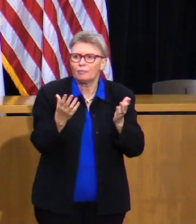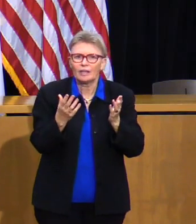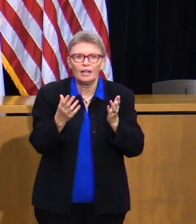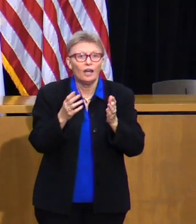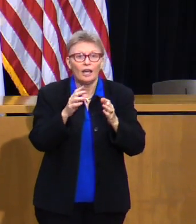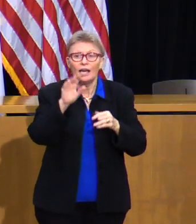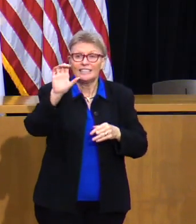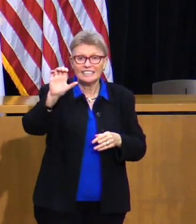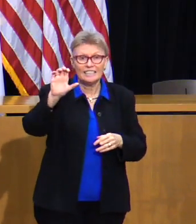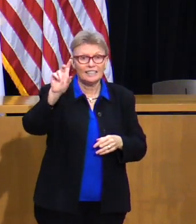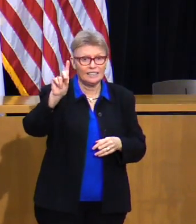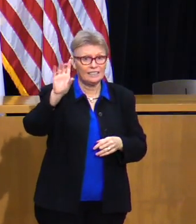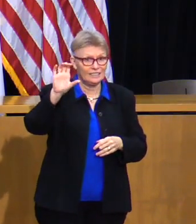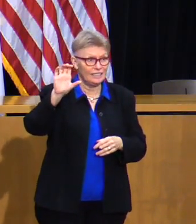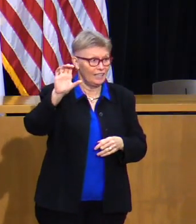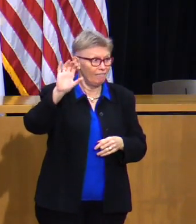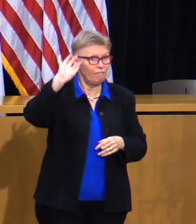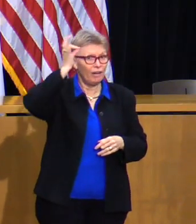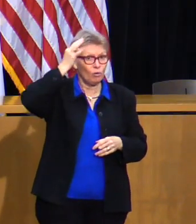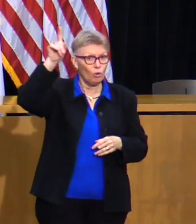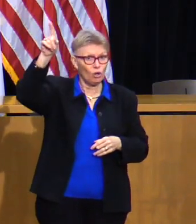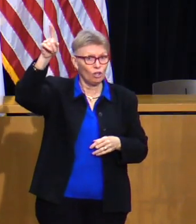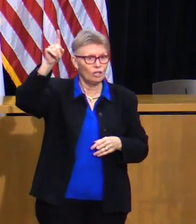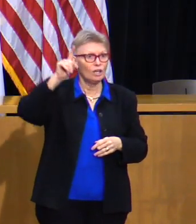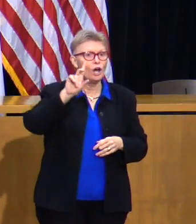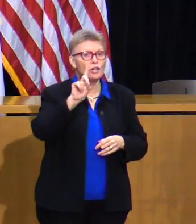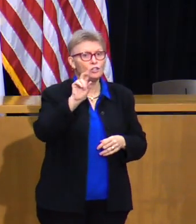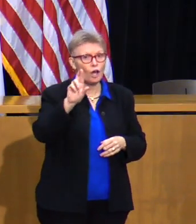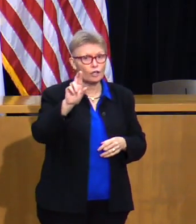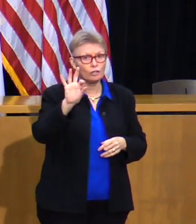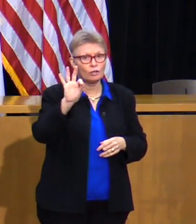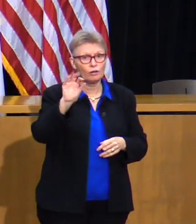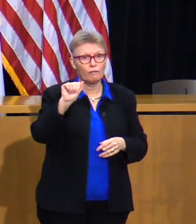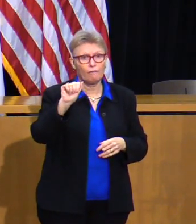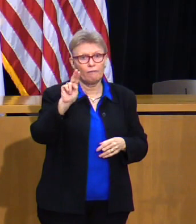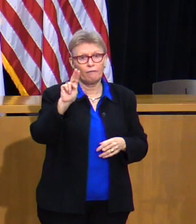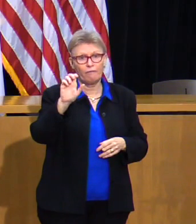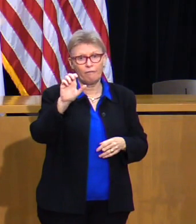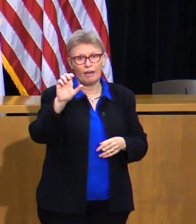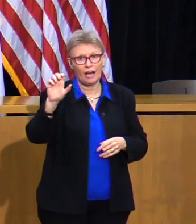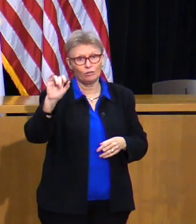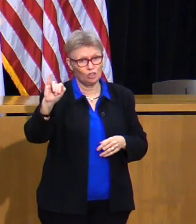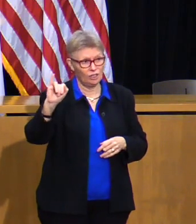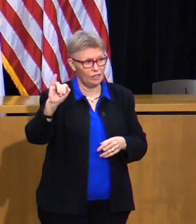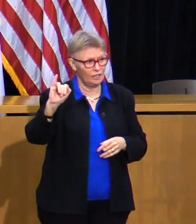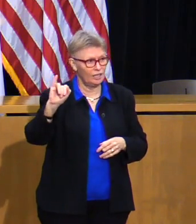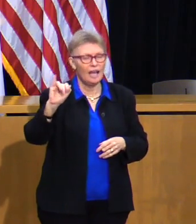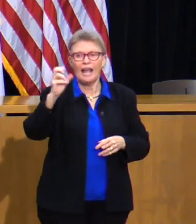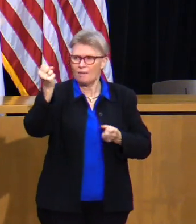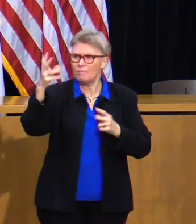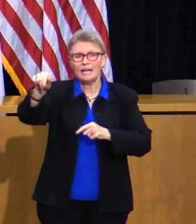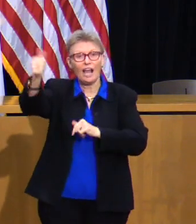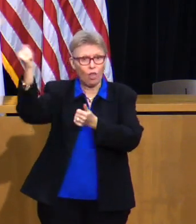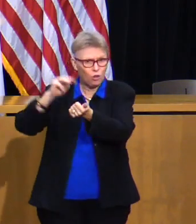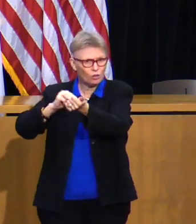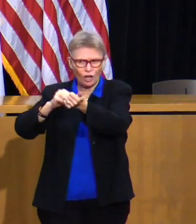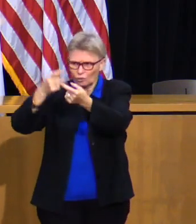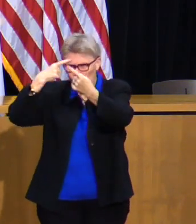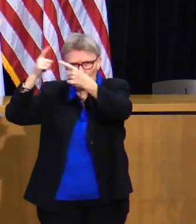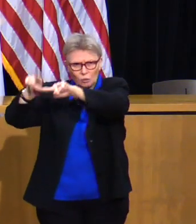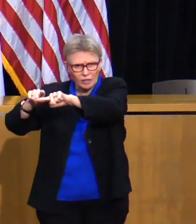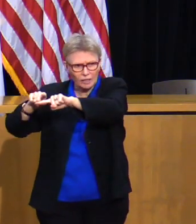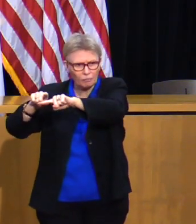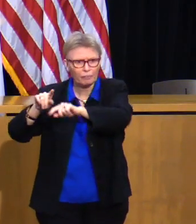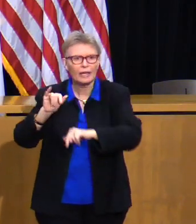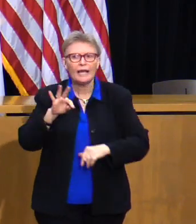the CDC has said this. Dr. Fauci has said this. Many other folks in the epidemiological community have said this.